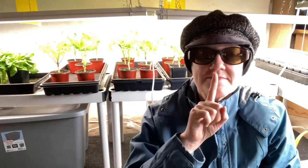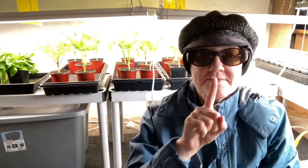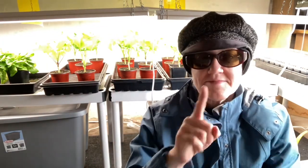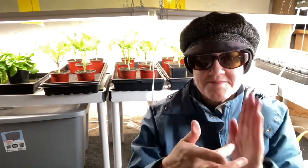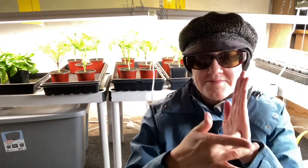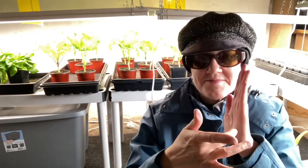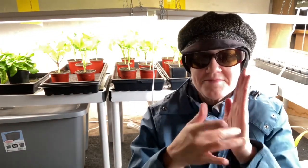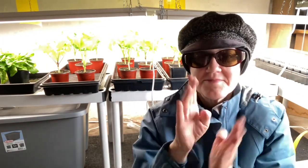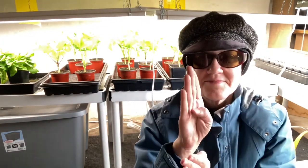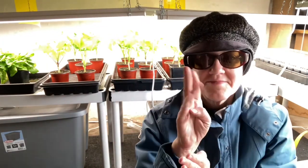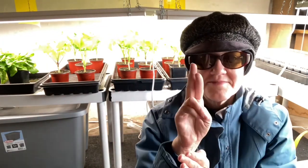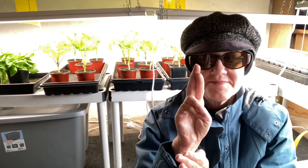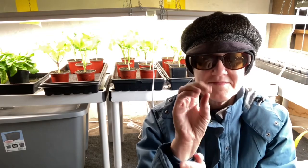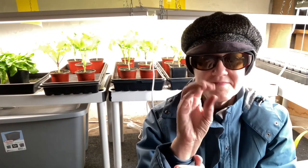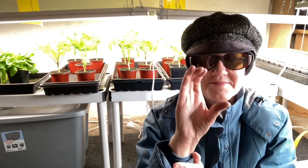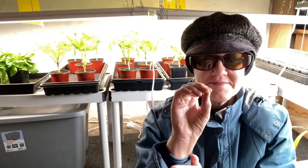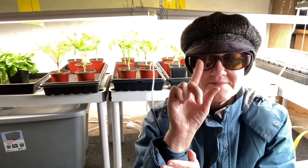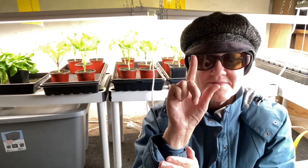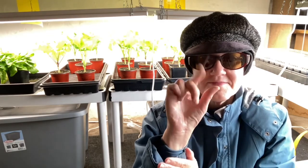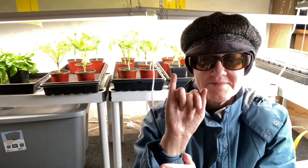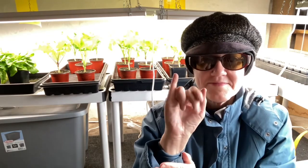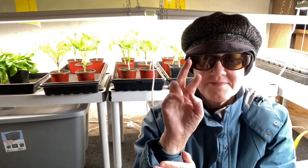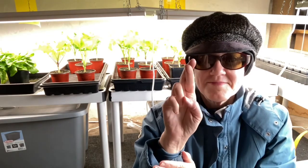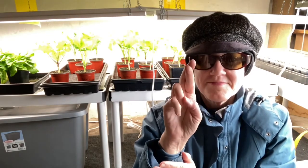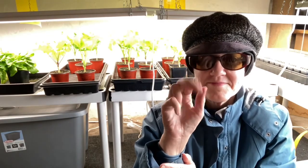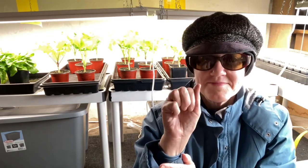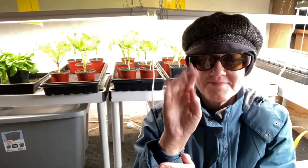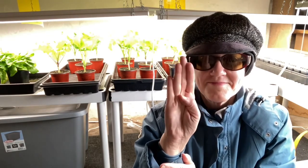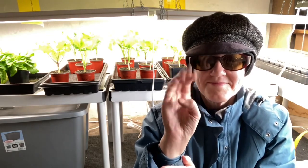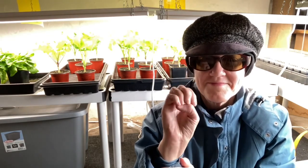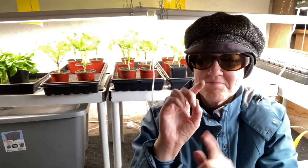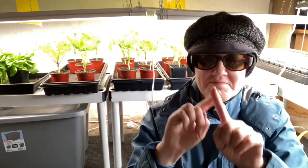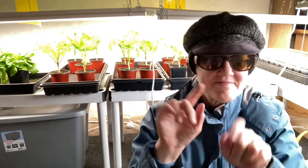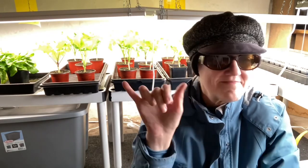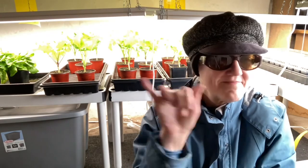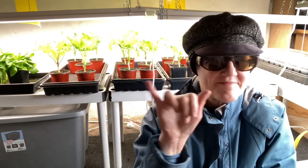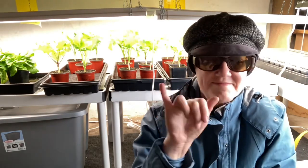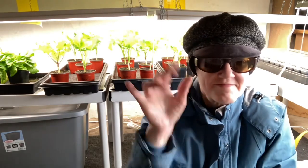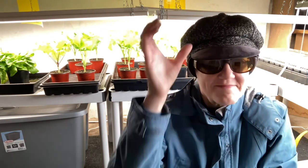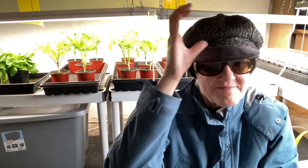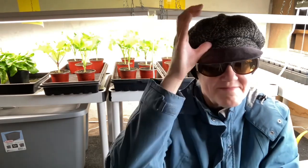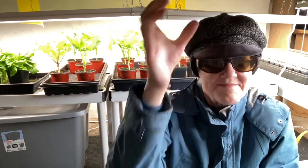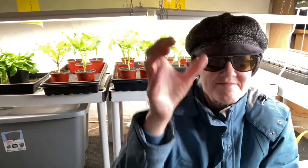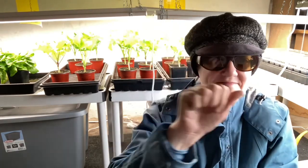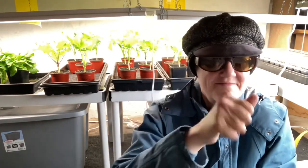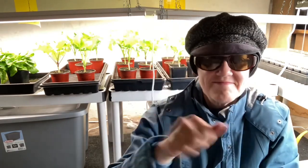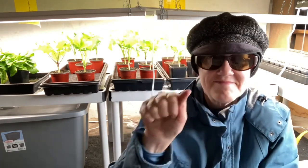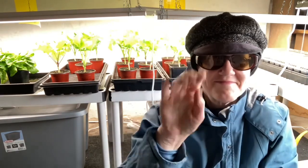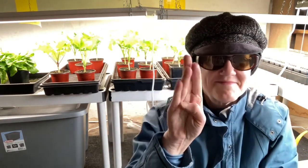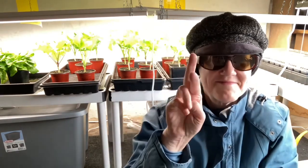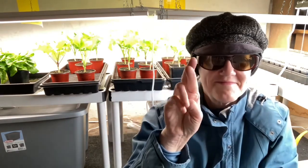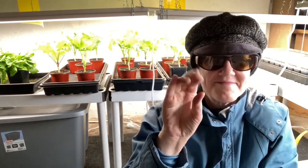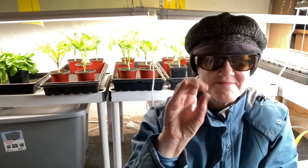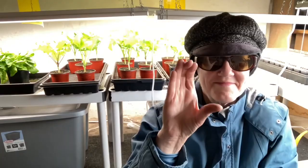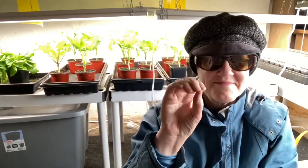weather. Technically, this is broccoli Rabe, but it's the same concept for any